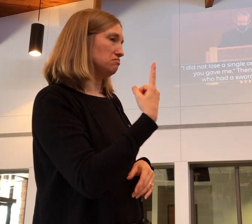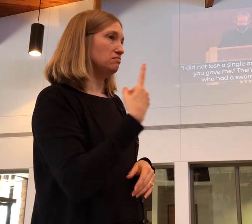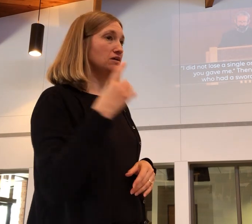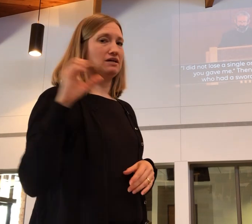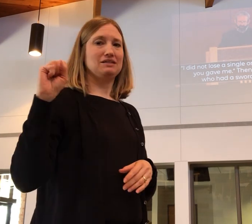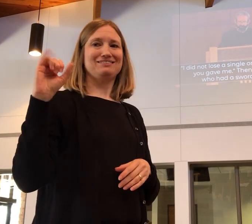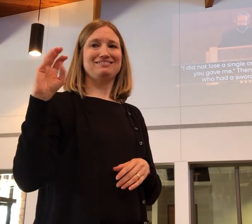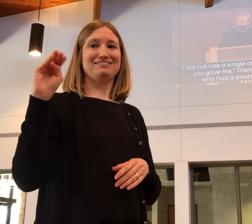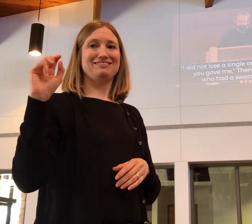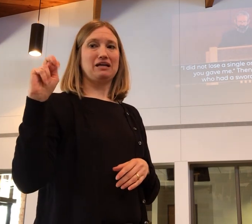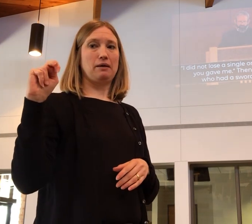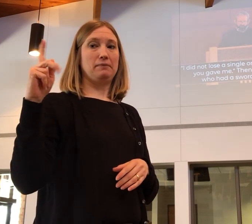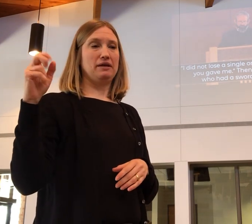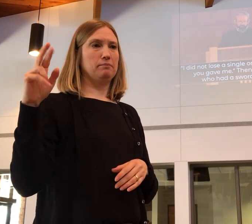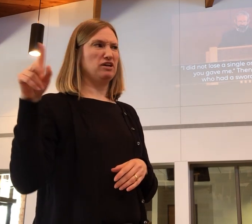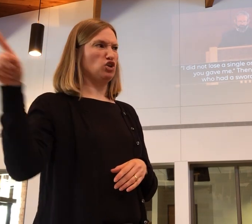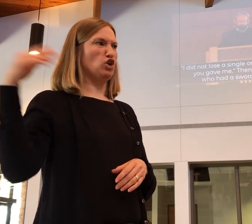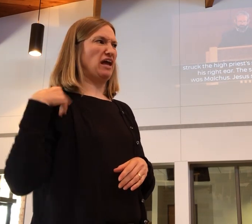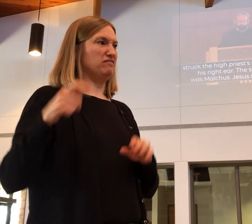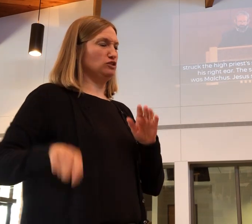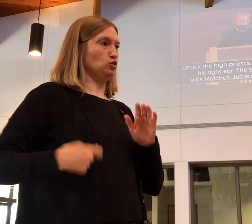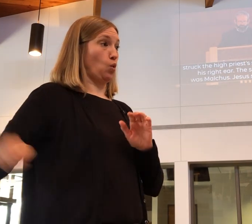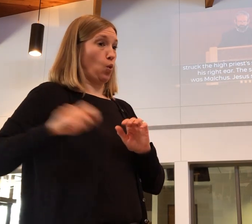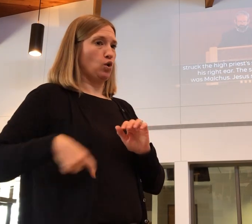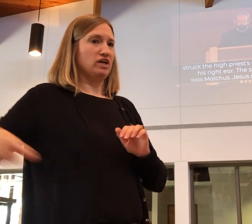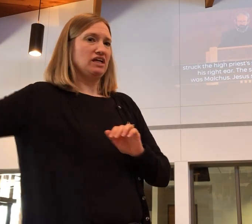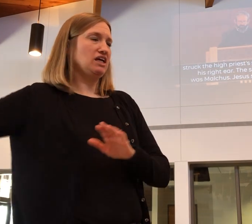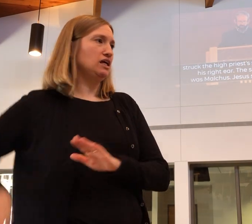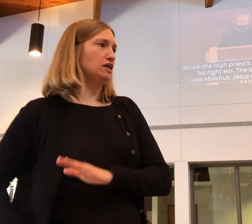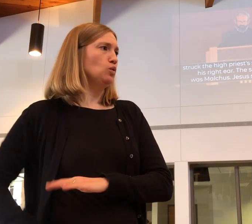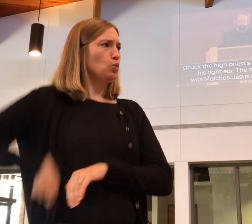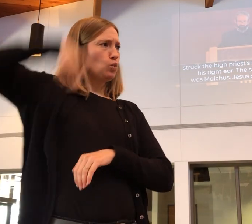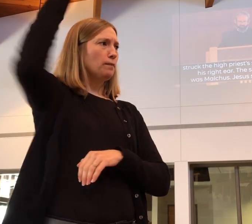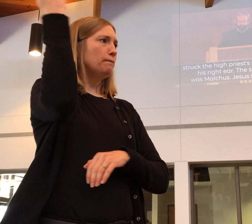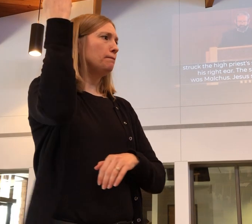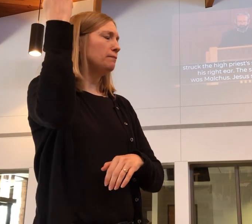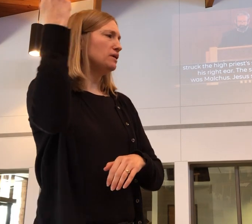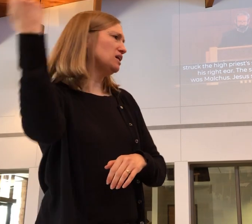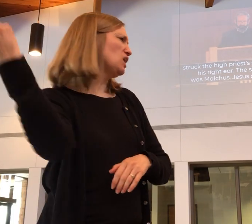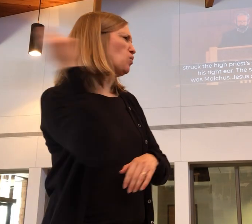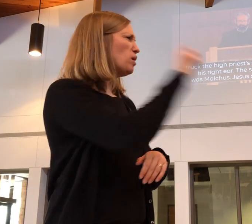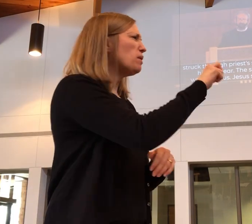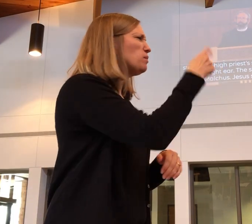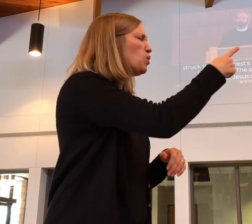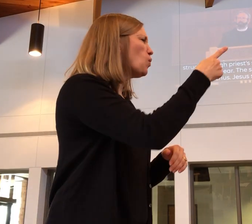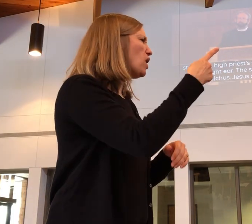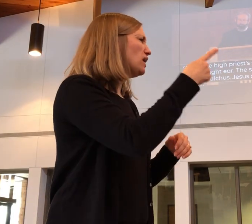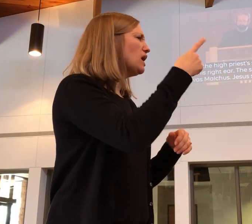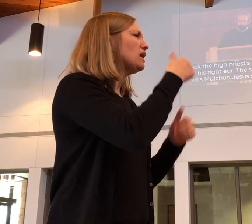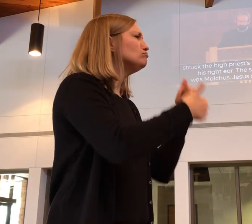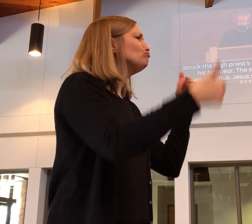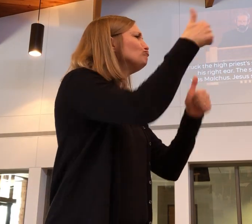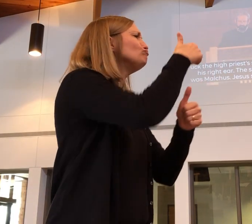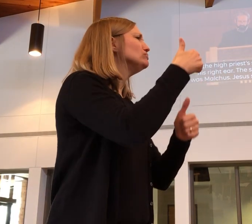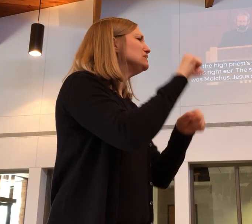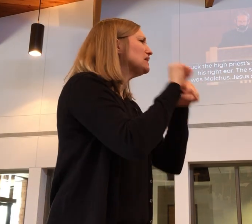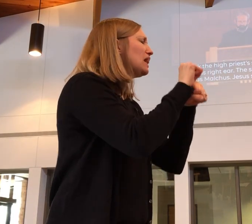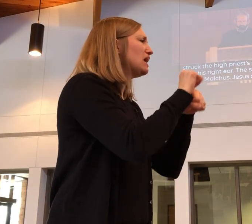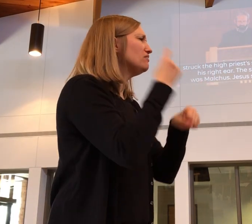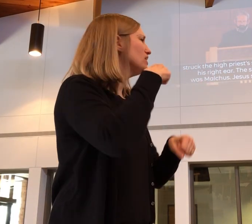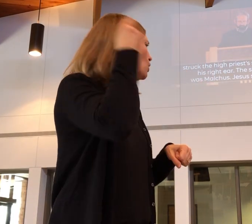Peter, who had a sword and drew it, struck the high priest's slave and cut off his right